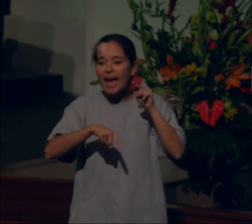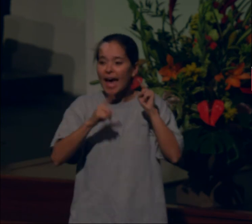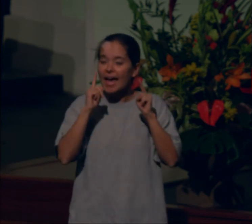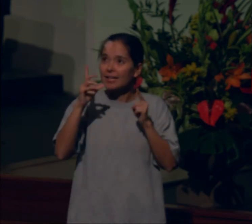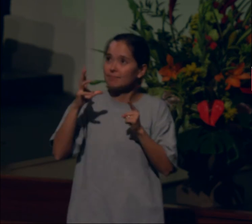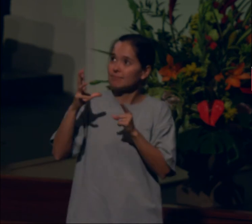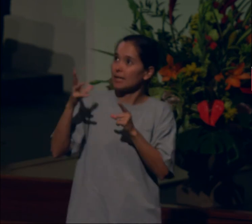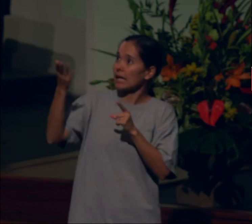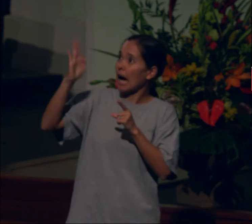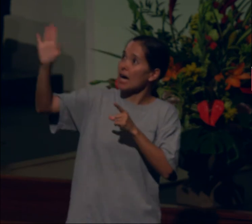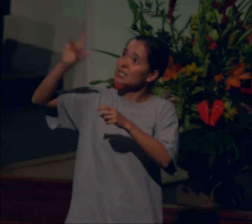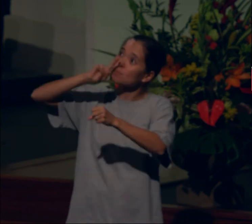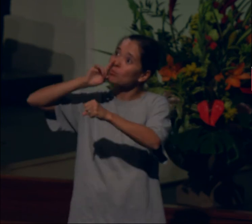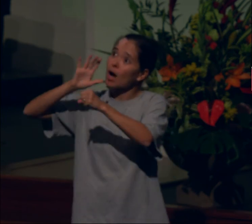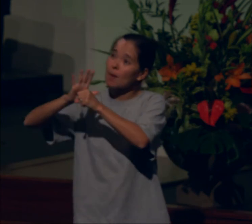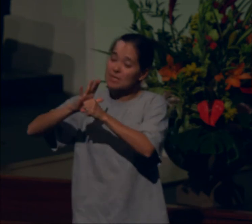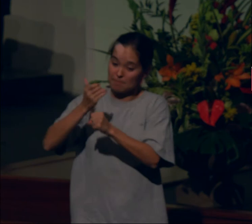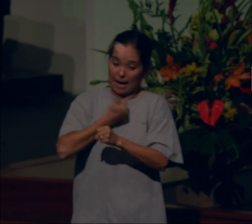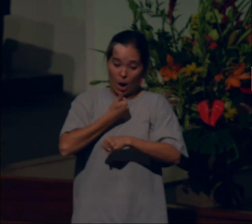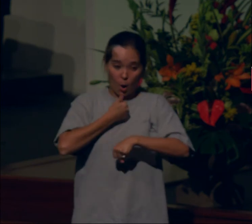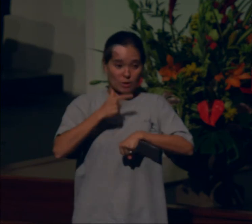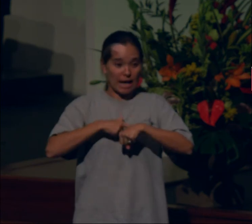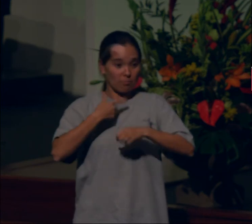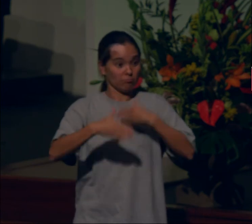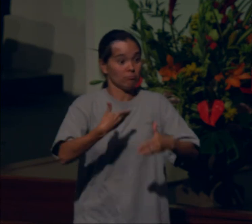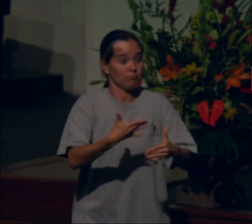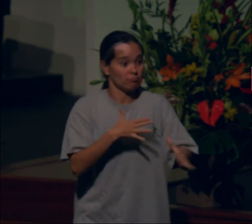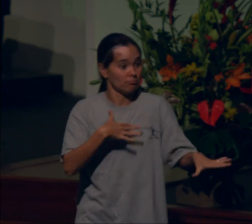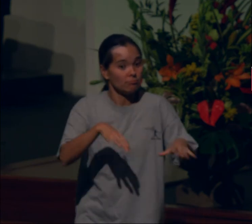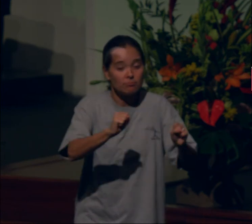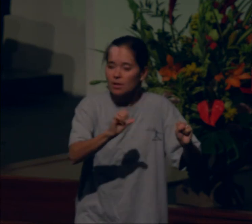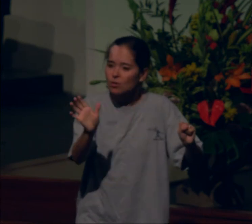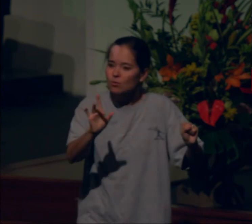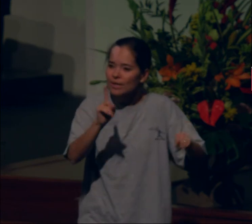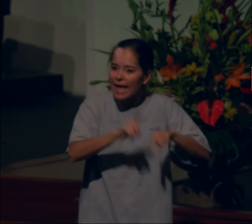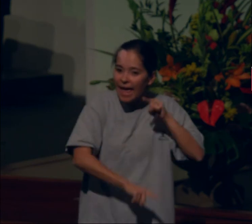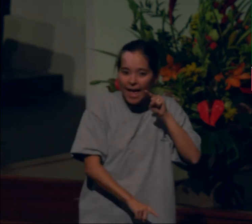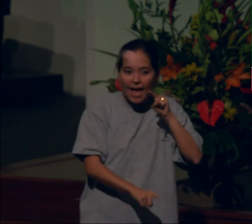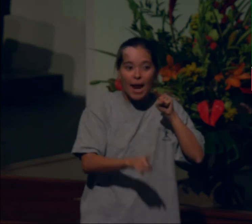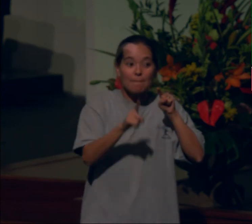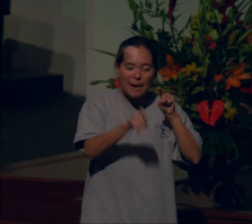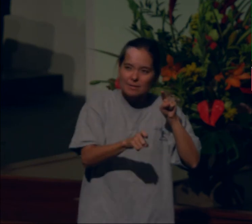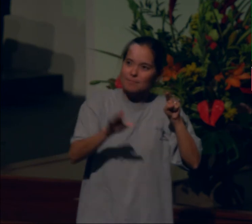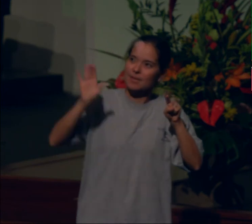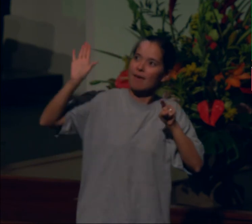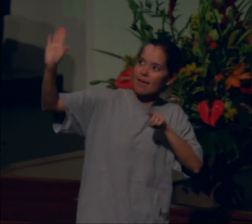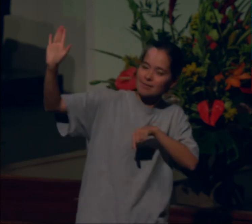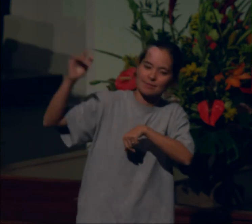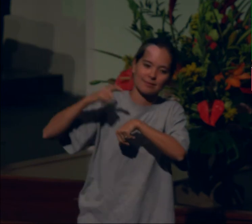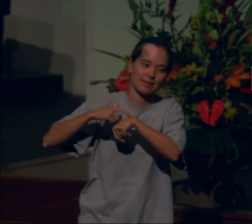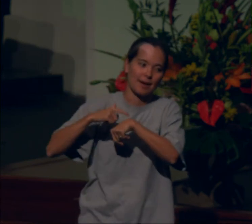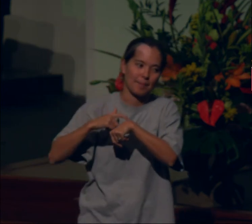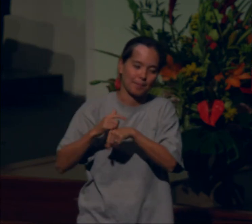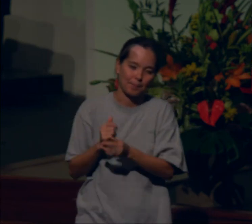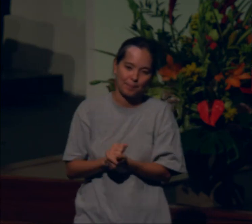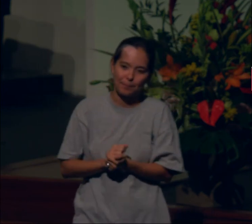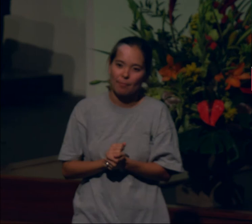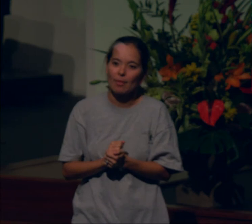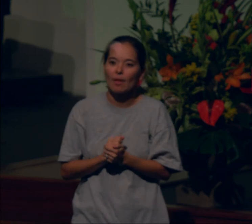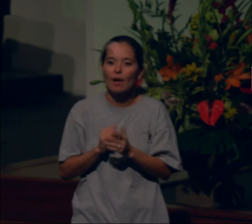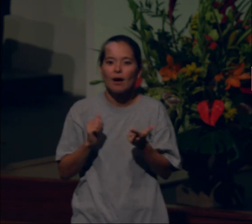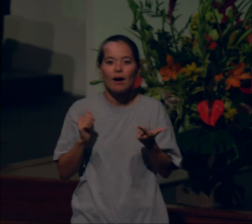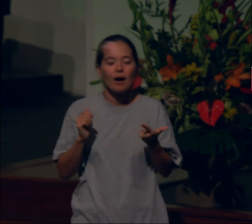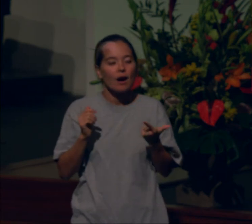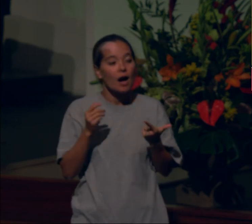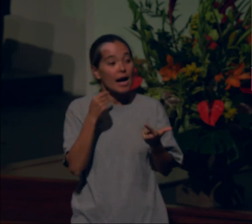promises of God in your own time. It has to be in His time. And can I